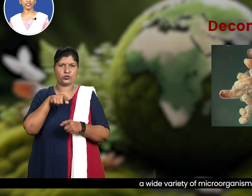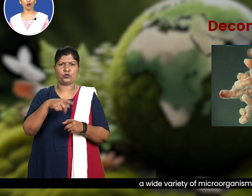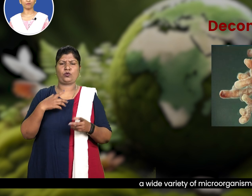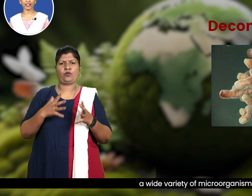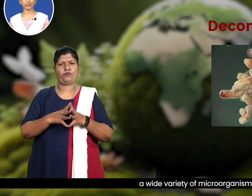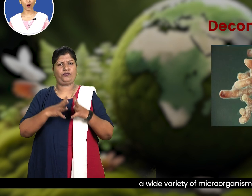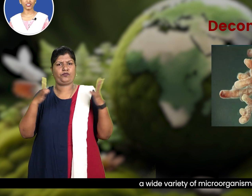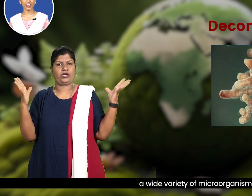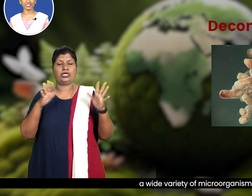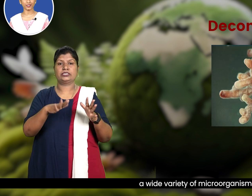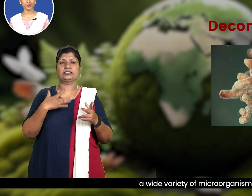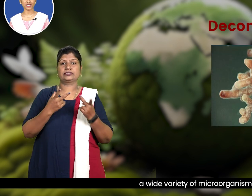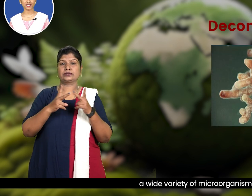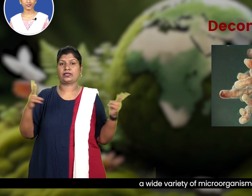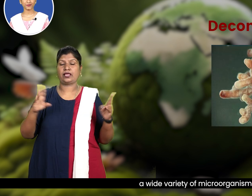of microorganisms